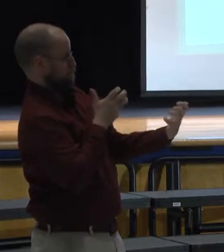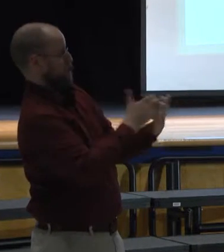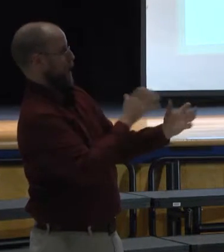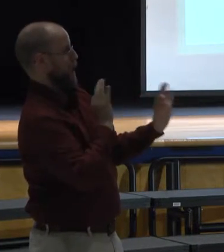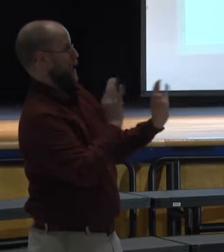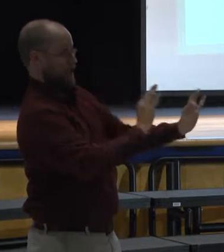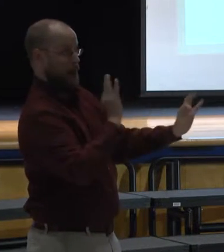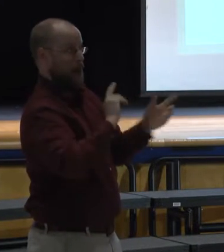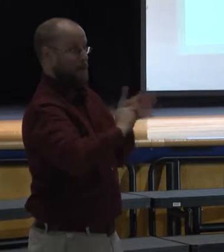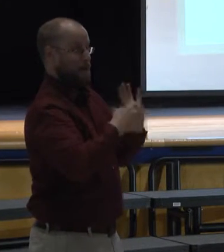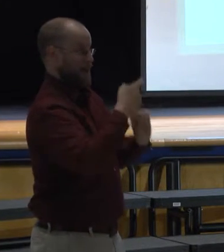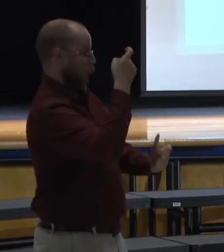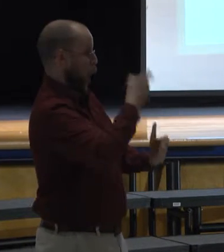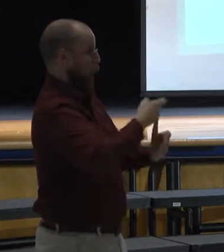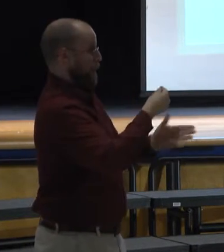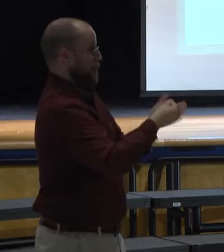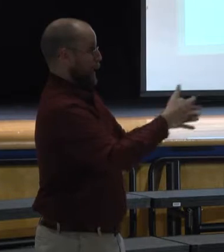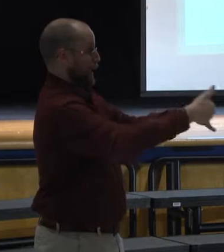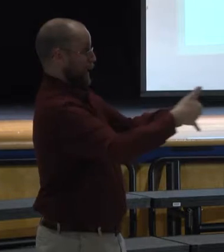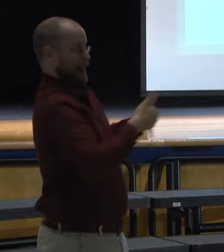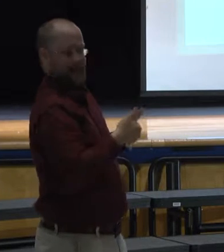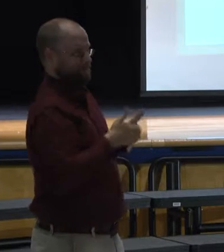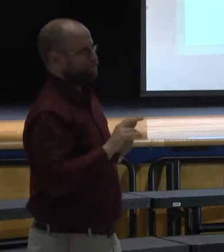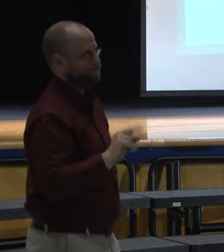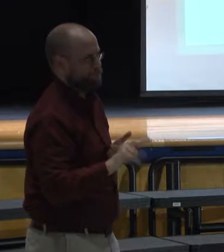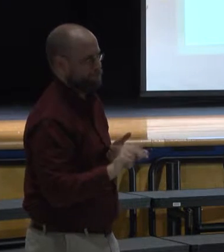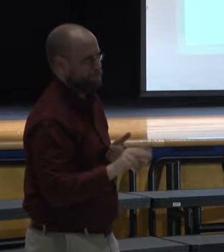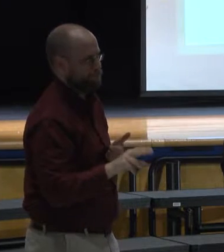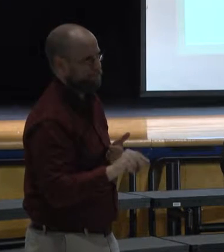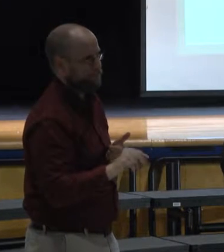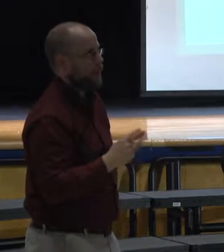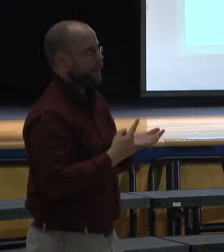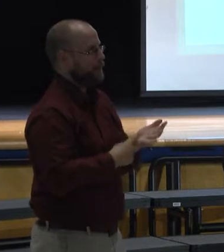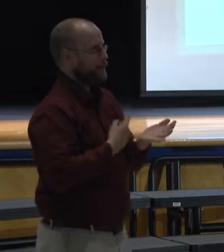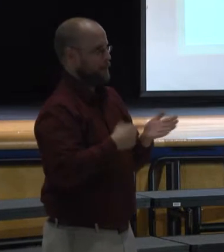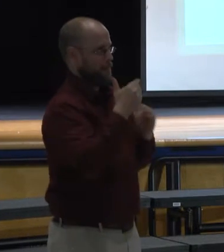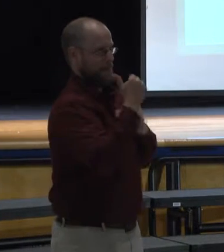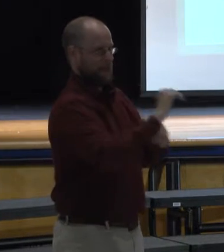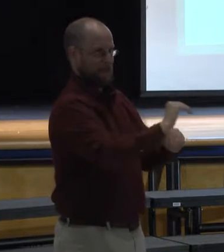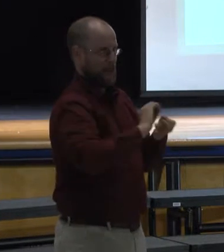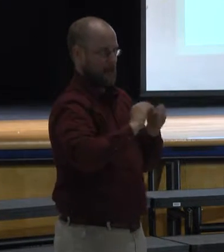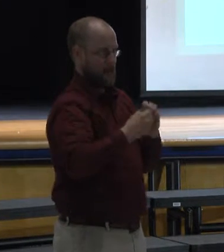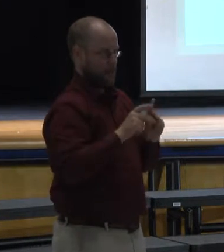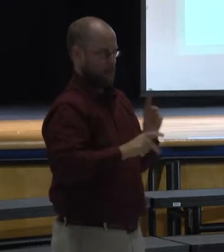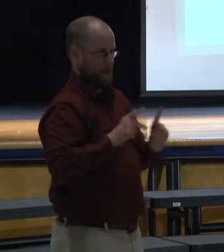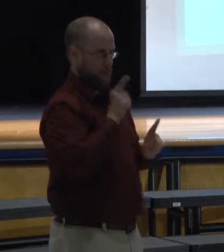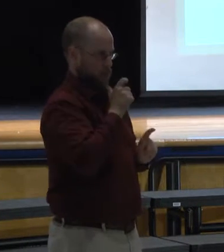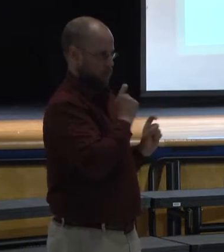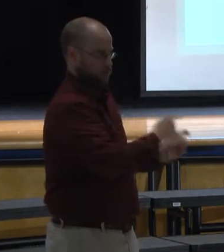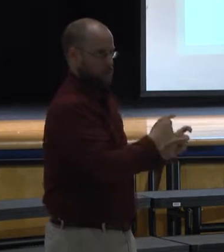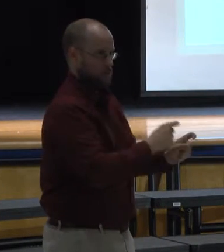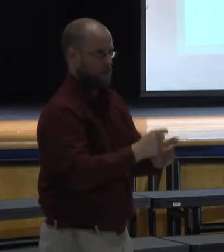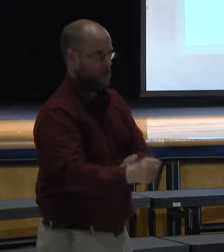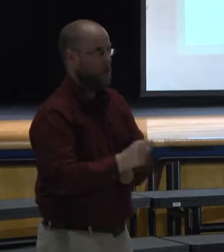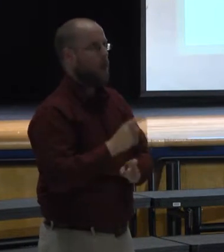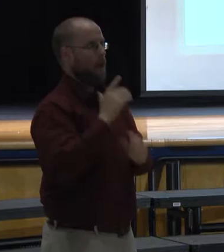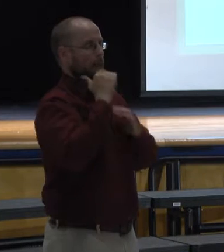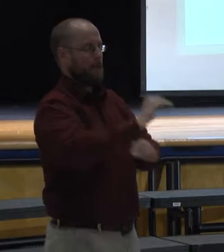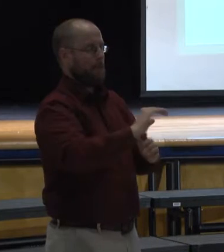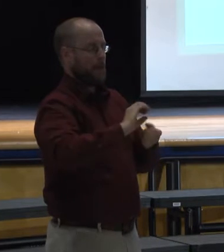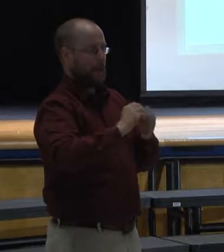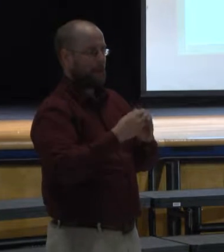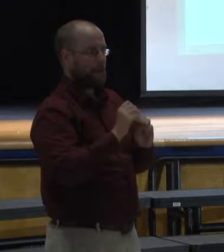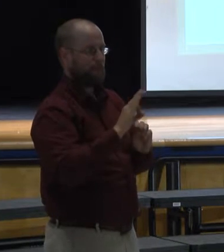automatically mean you're going to receive that scholarship. Sometimes there's a limited pool of scholarship money, and depending on the number of